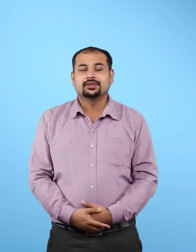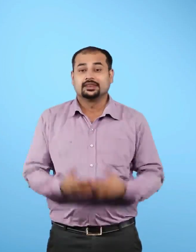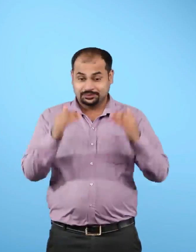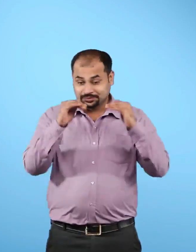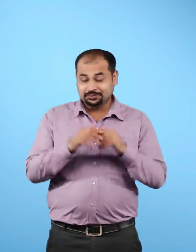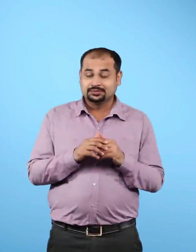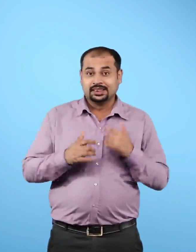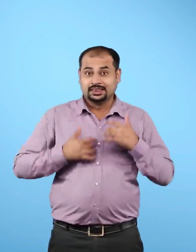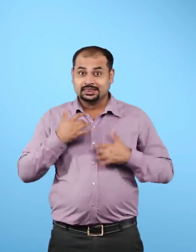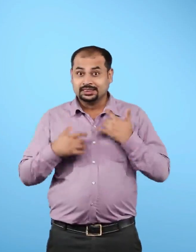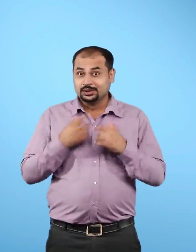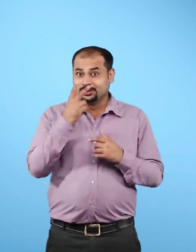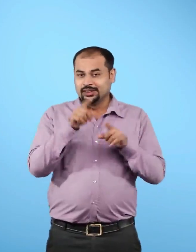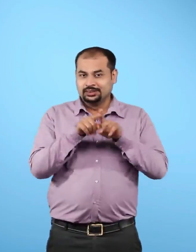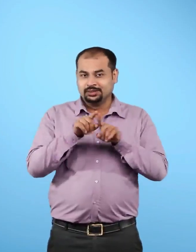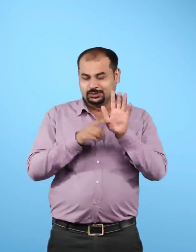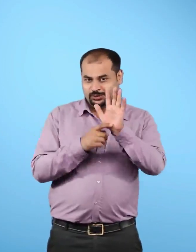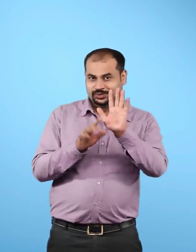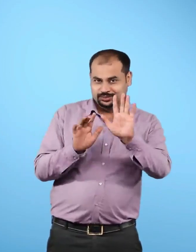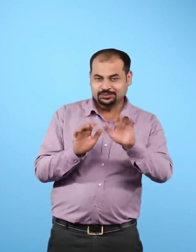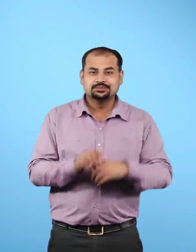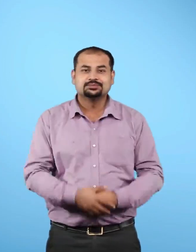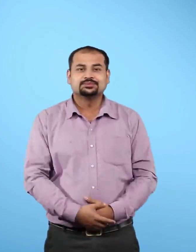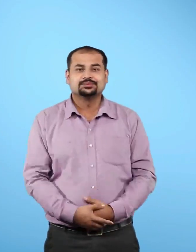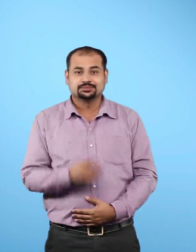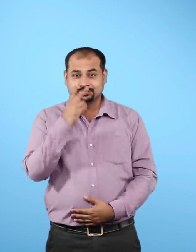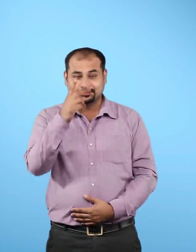Here are 2 interesting examples.